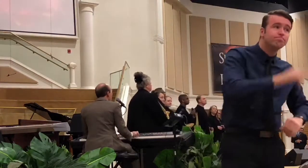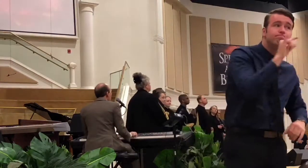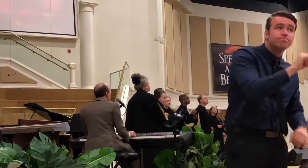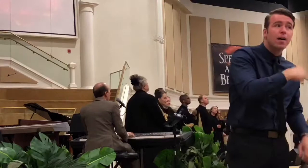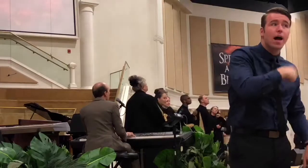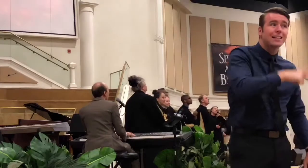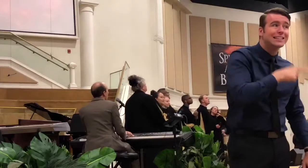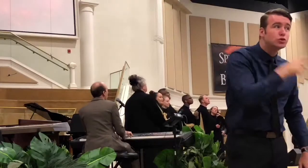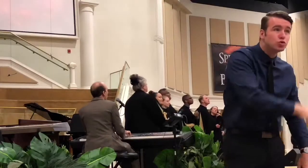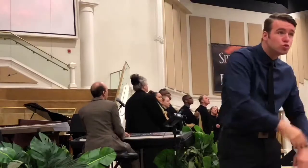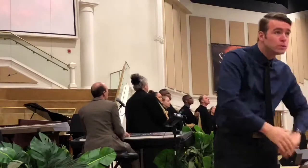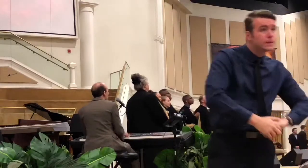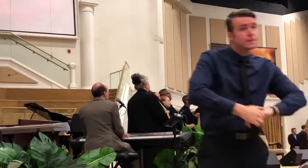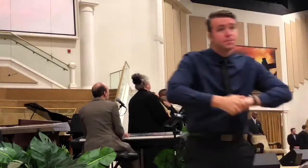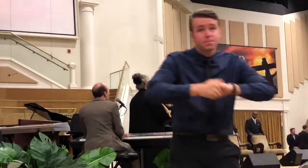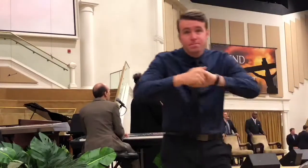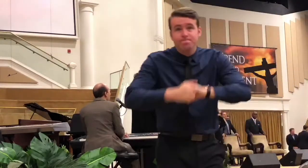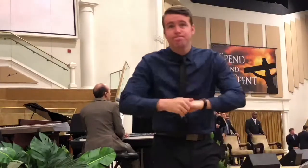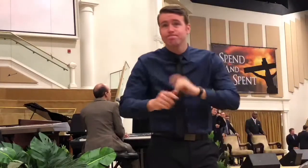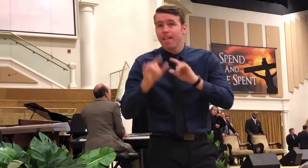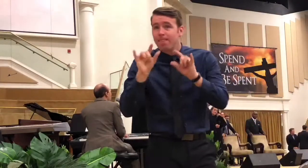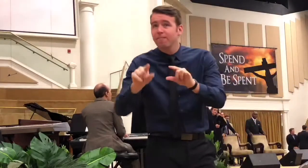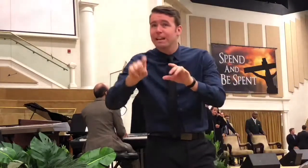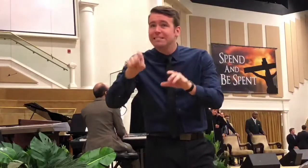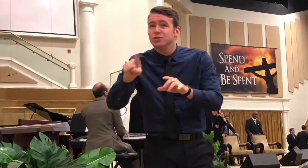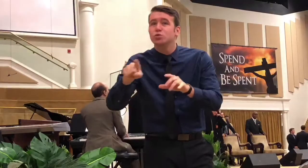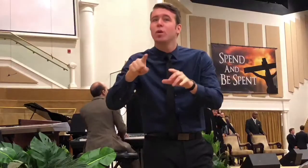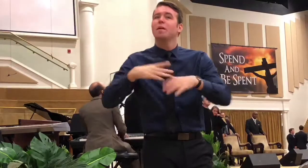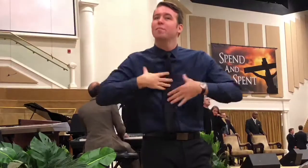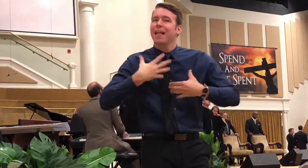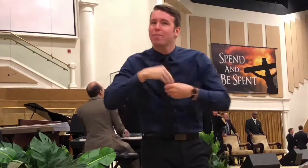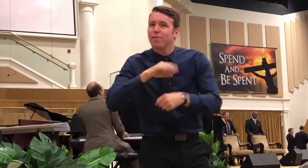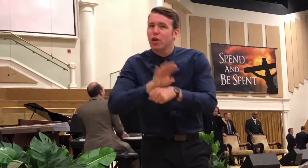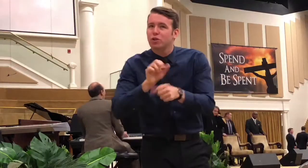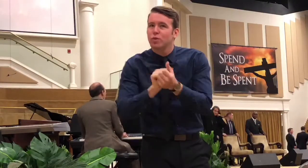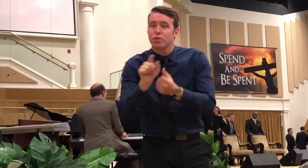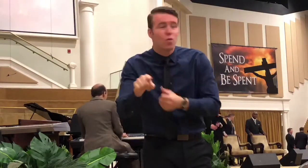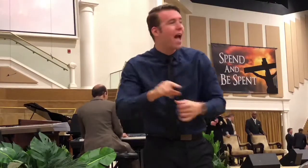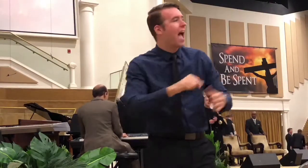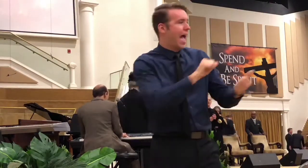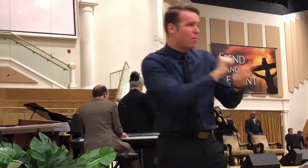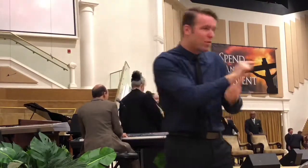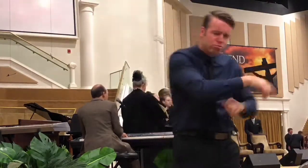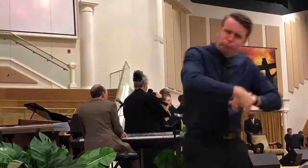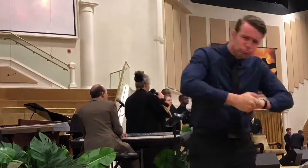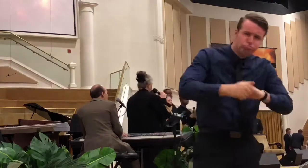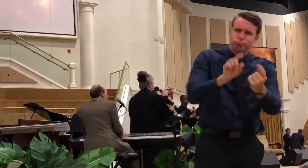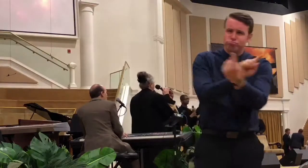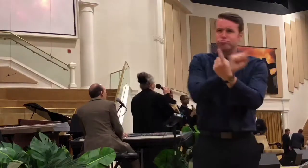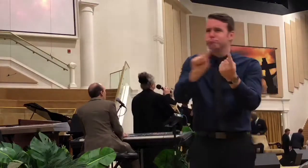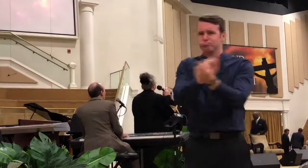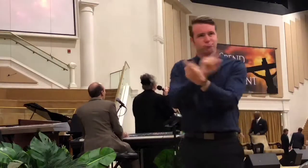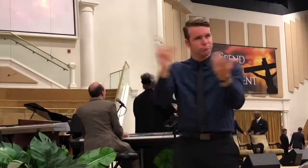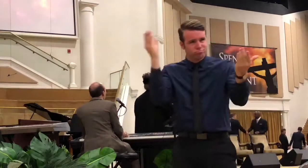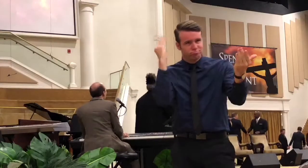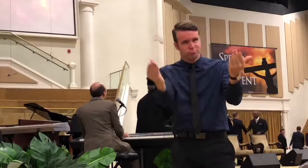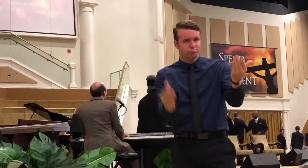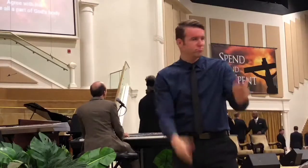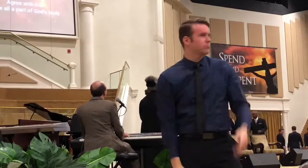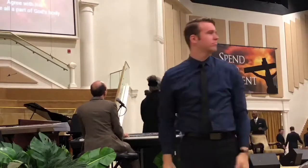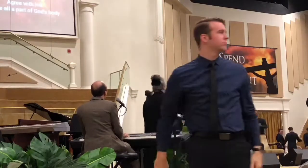you. I'm glad to be a part of the church with you. I'm with you.